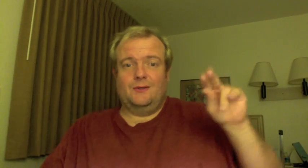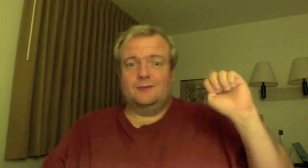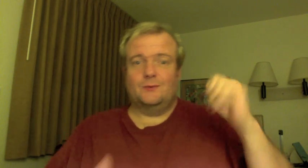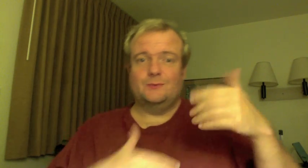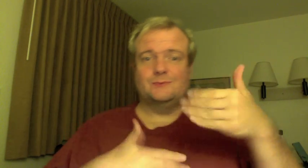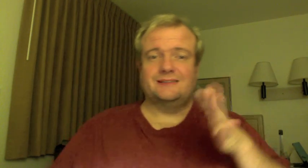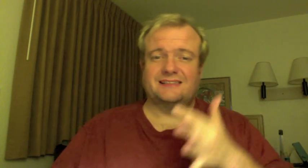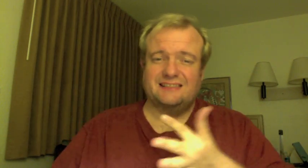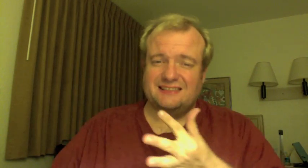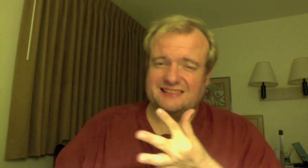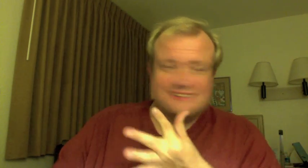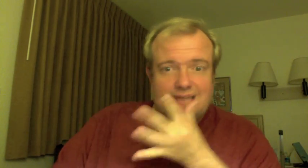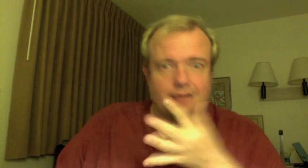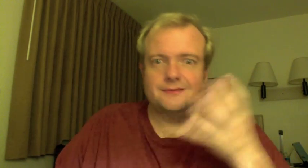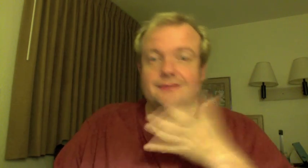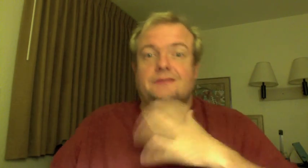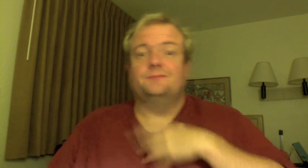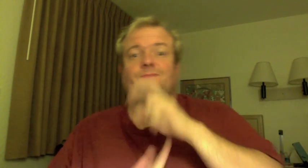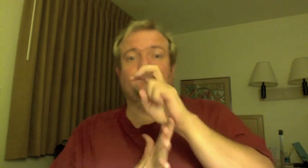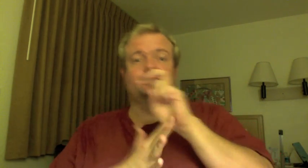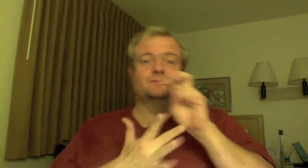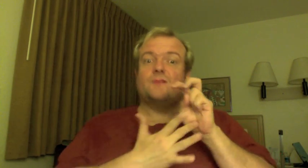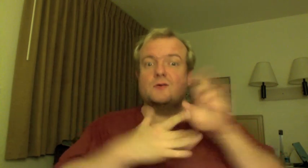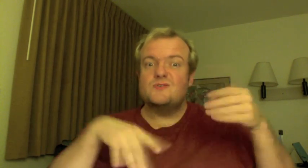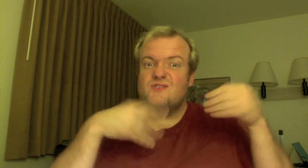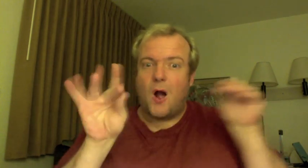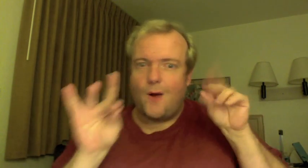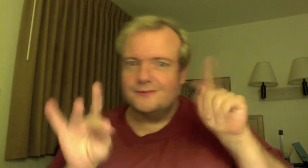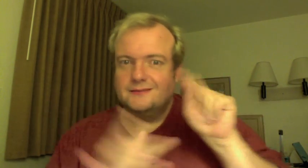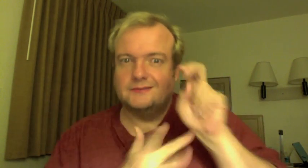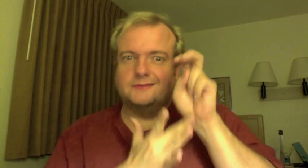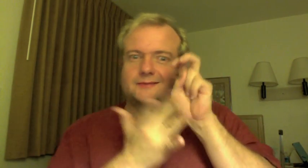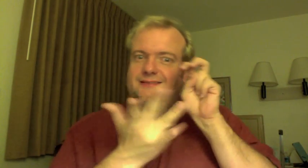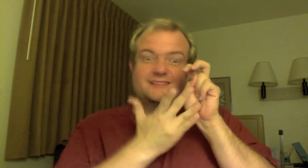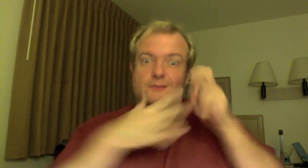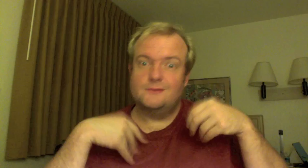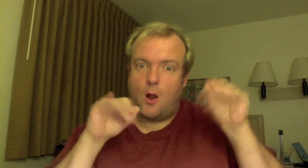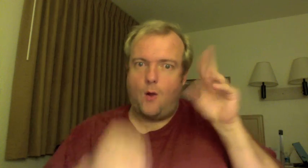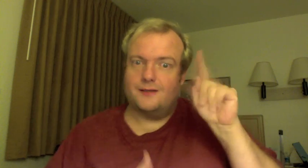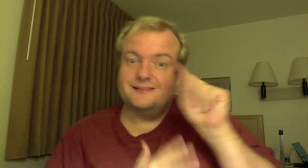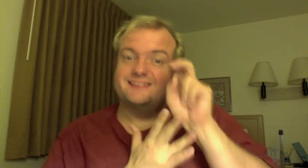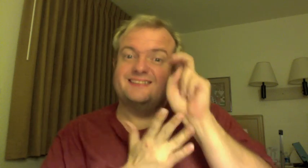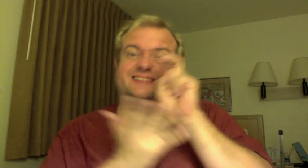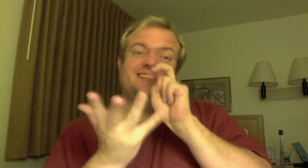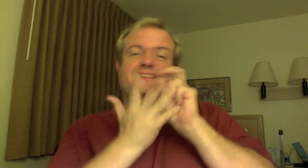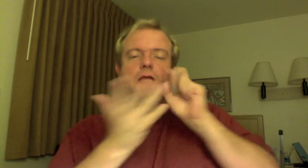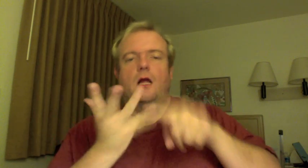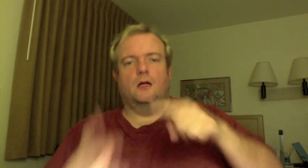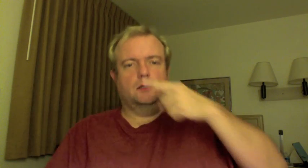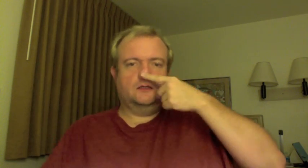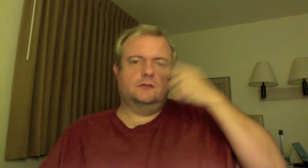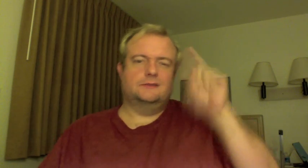2004, construction is underway. But it doesn't get far before an unexpected catastrophe